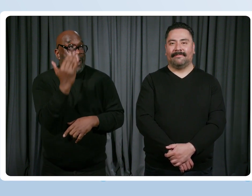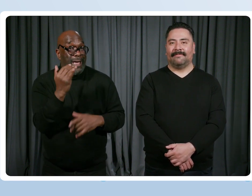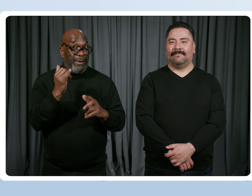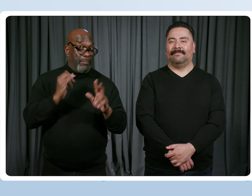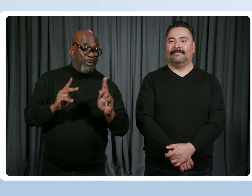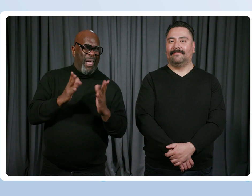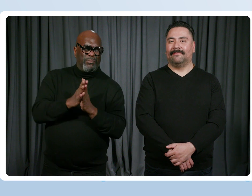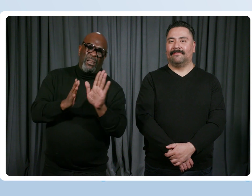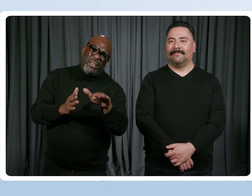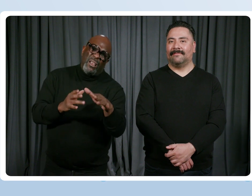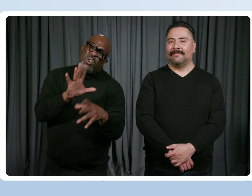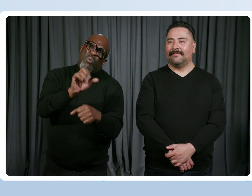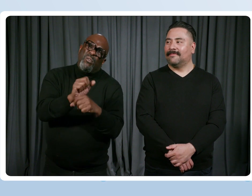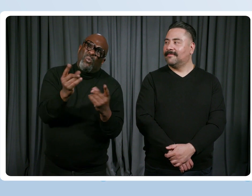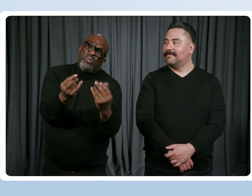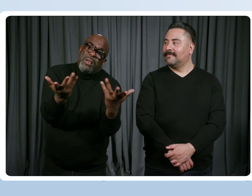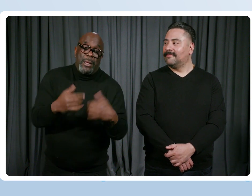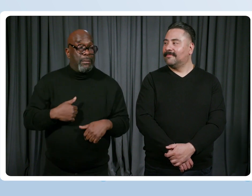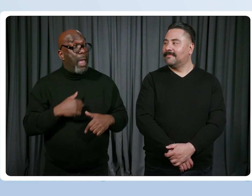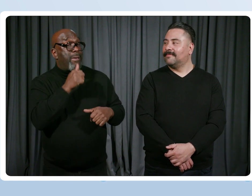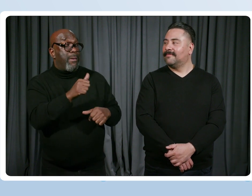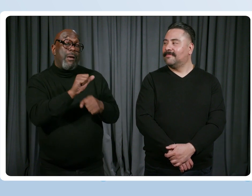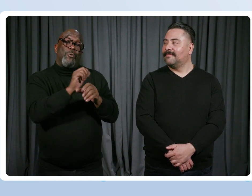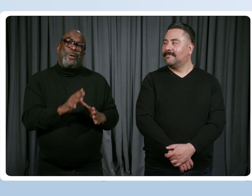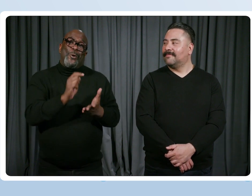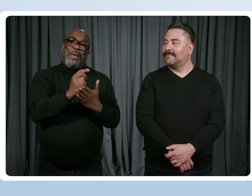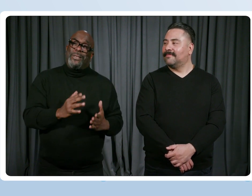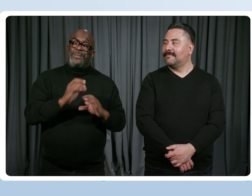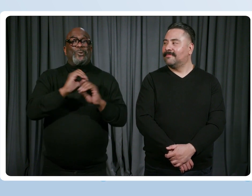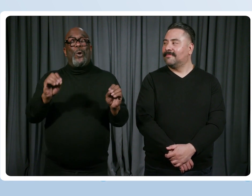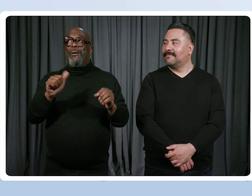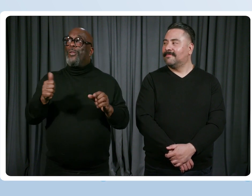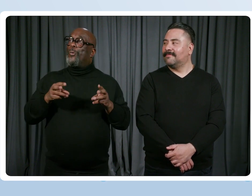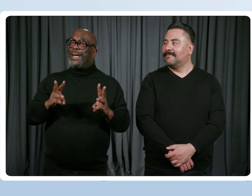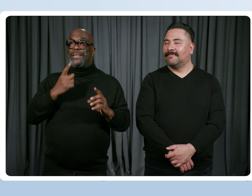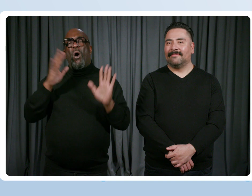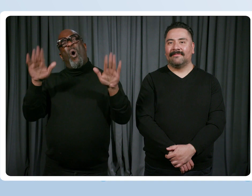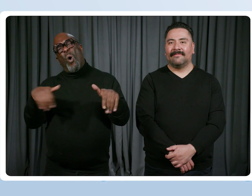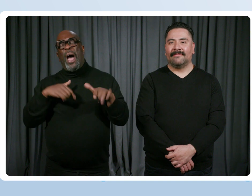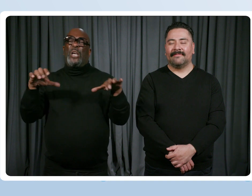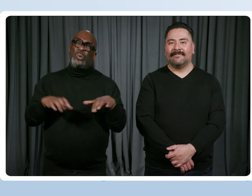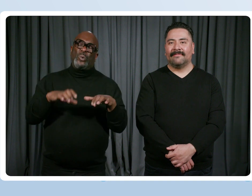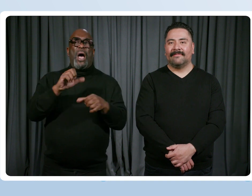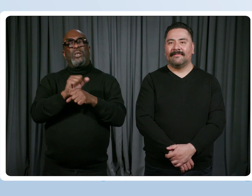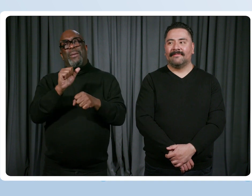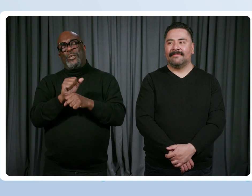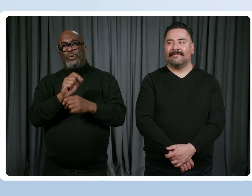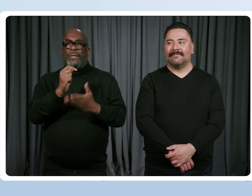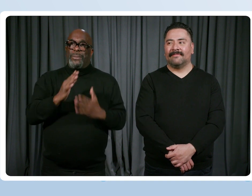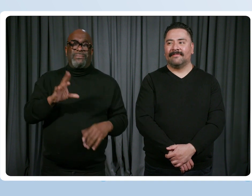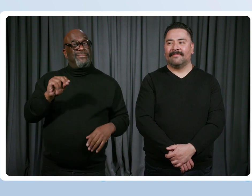asks you like, well, what do you do for work? You say, I am an occupational therapist. There's no way to be like, oh, I do occupational therapy. It's like I